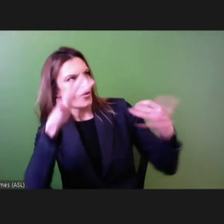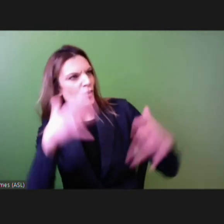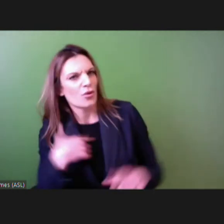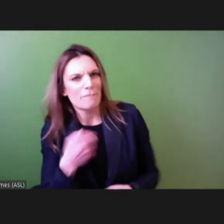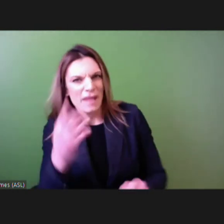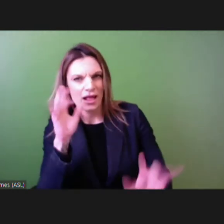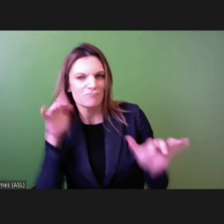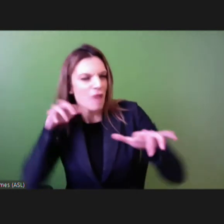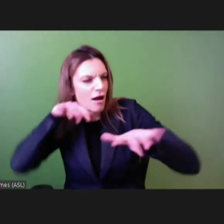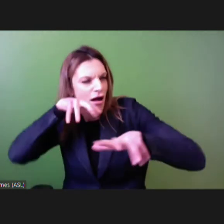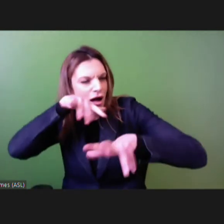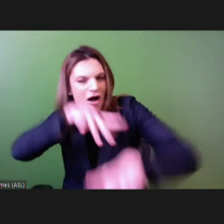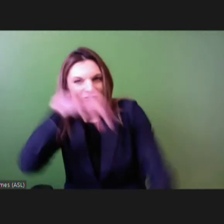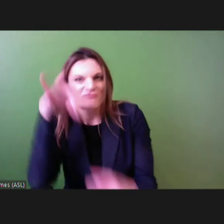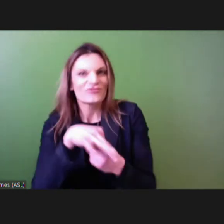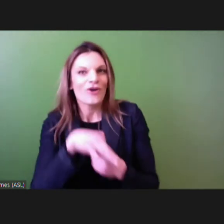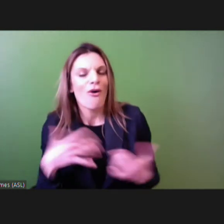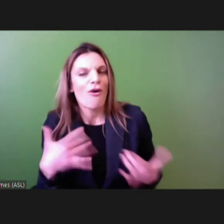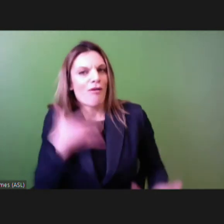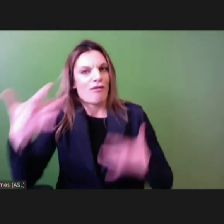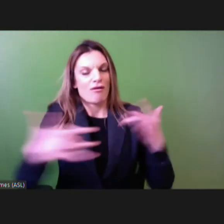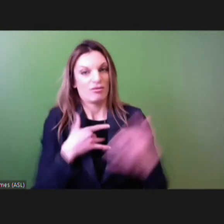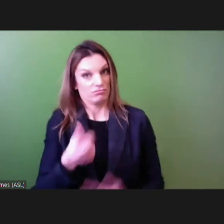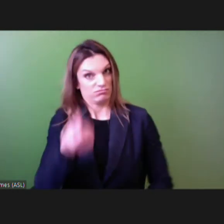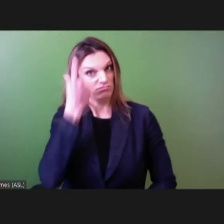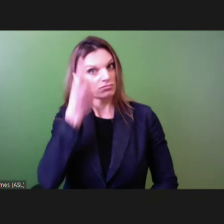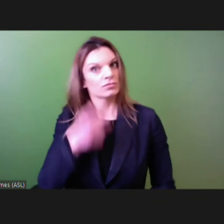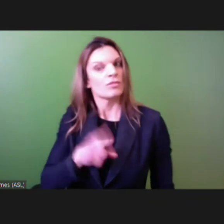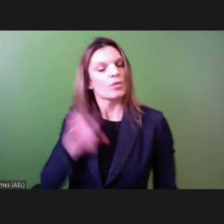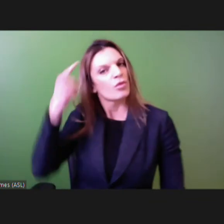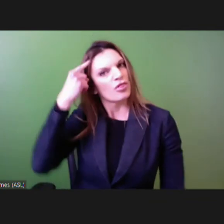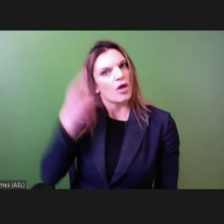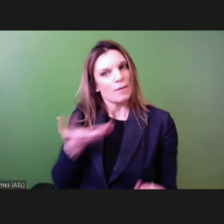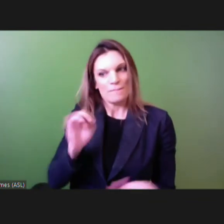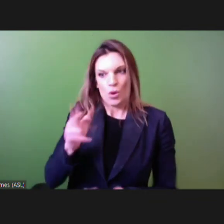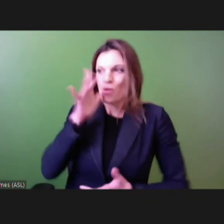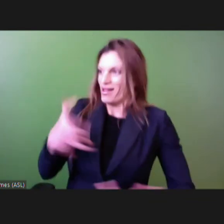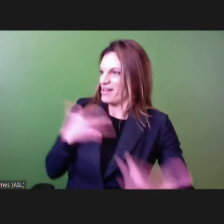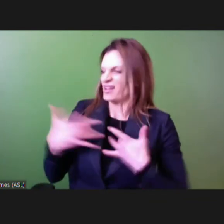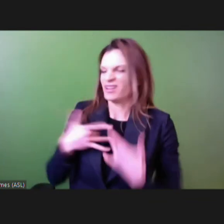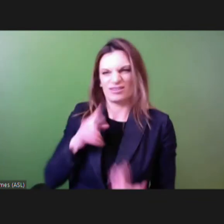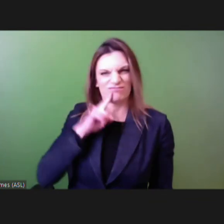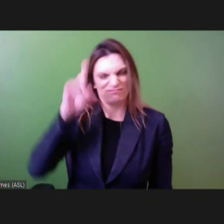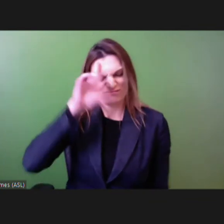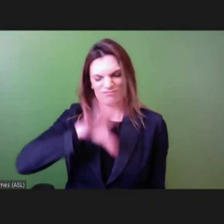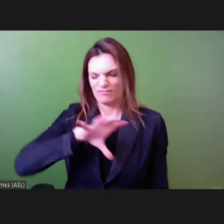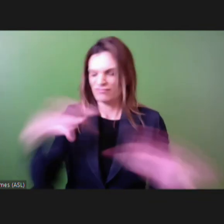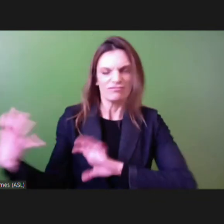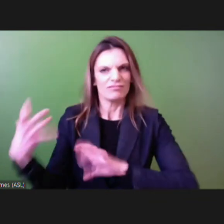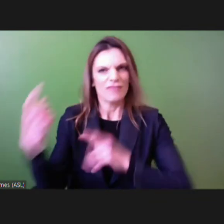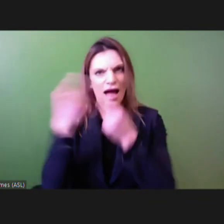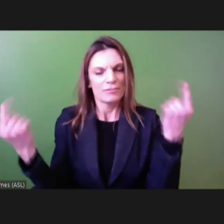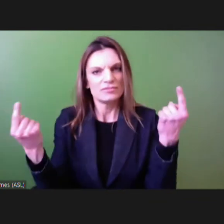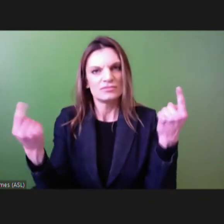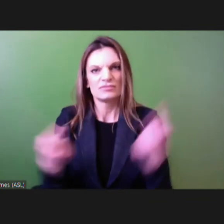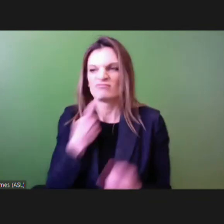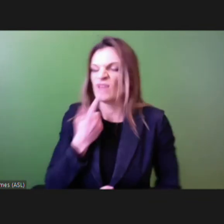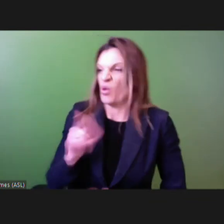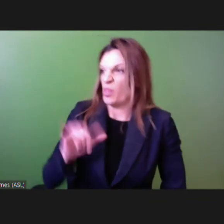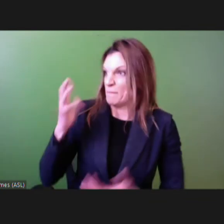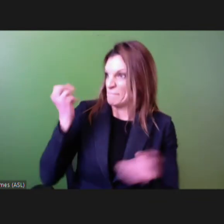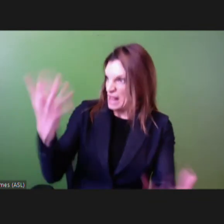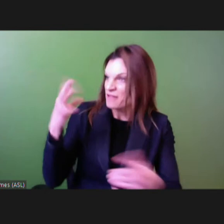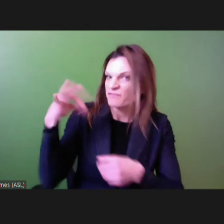in Michigan, the response was alarm. We can't ever have 5.5 million people vote again. And